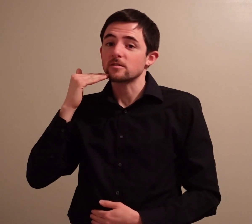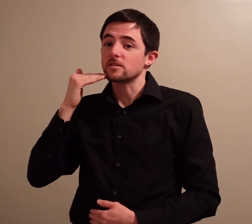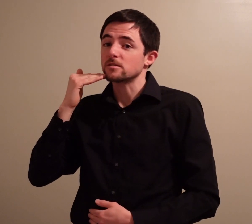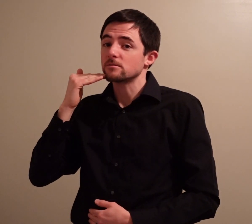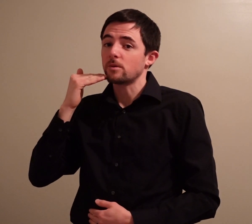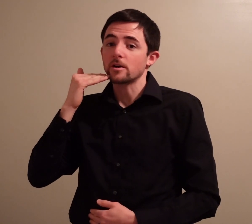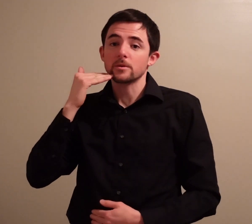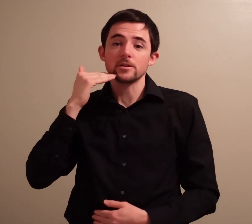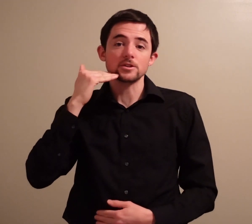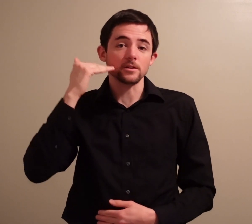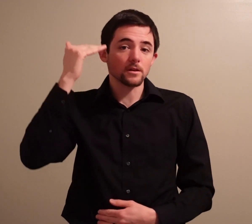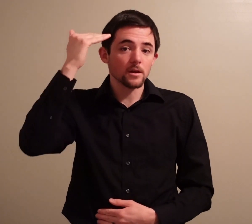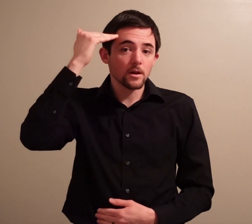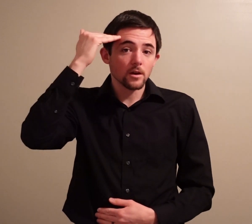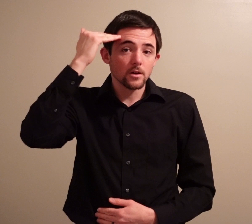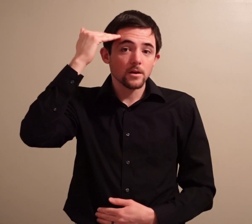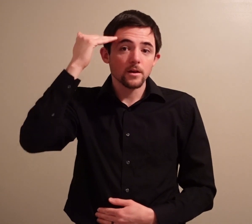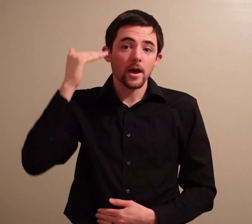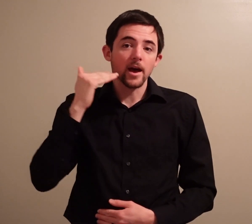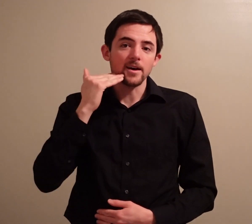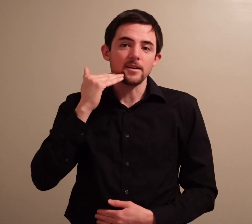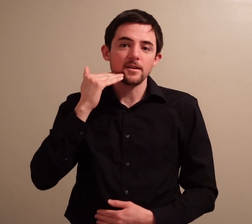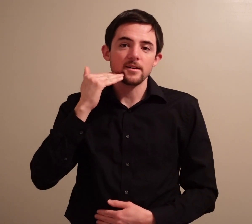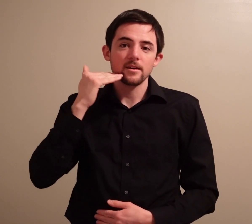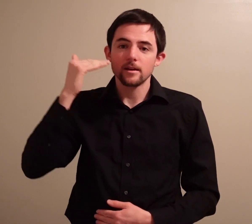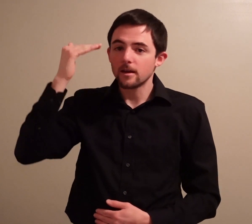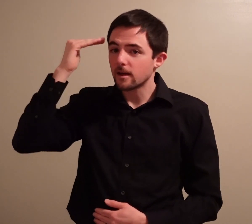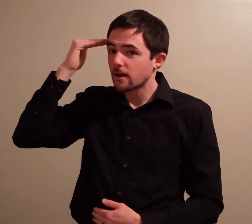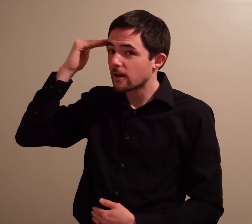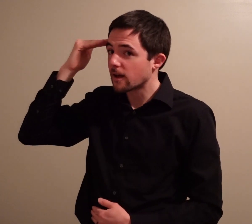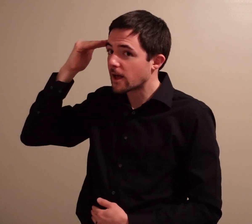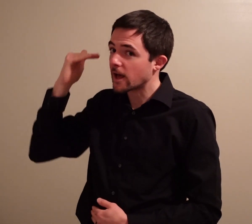the bottom of your chin. Head, head,